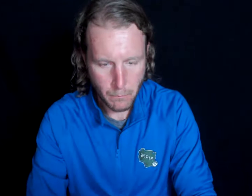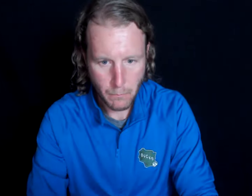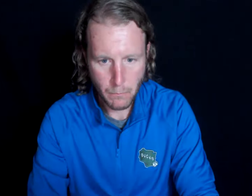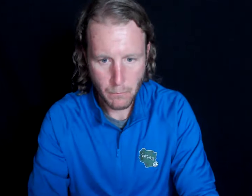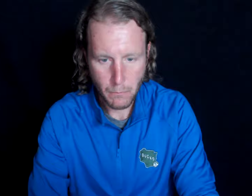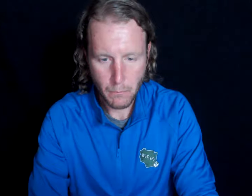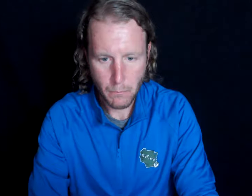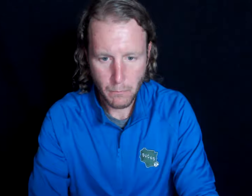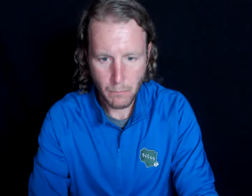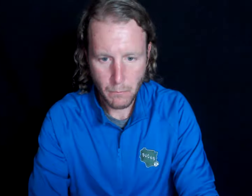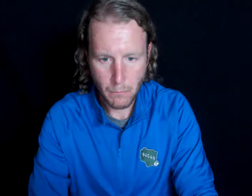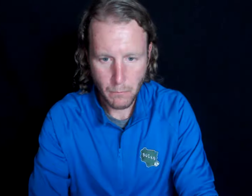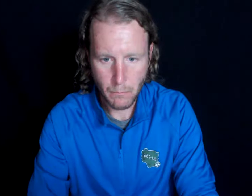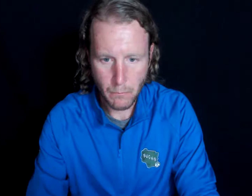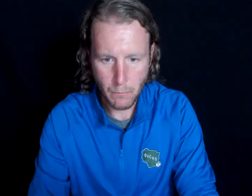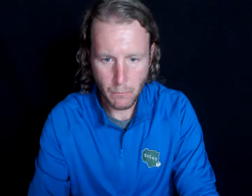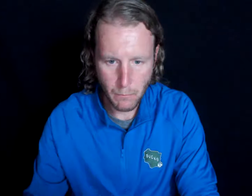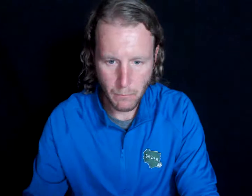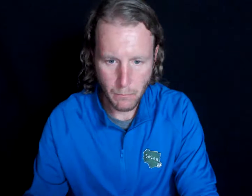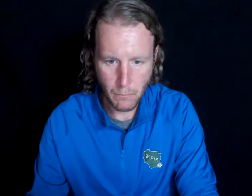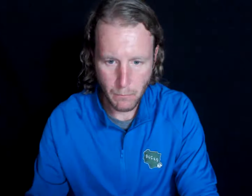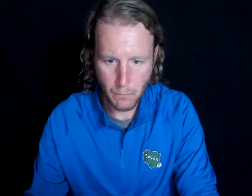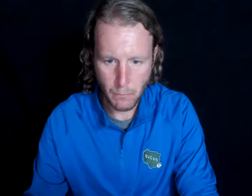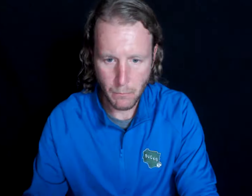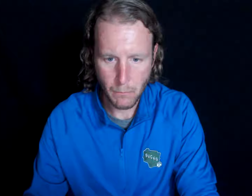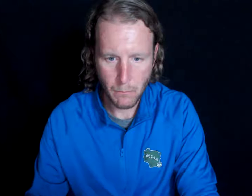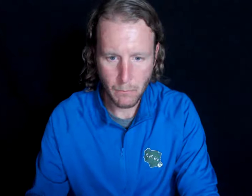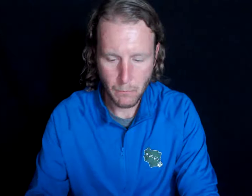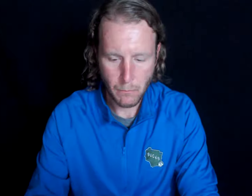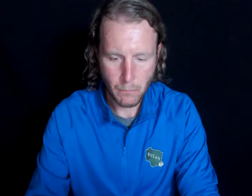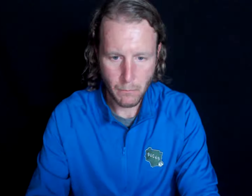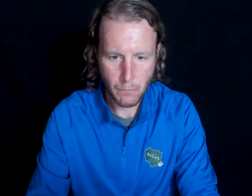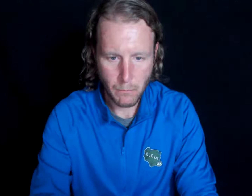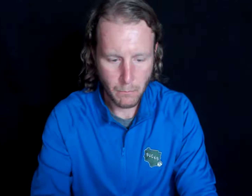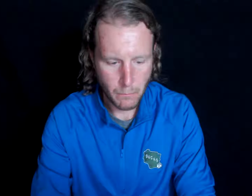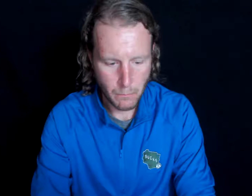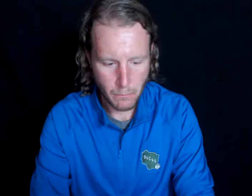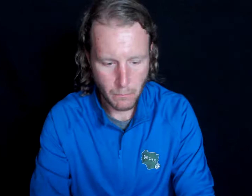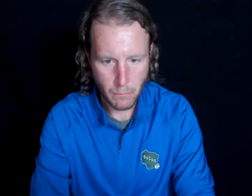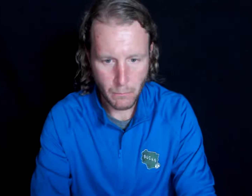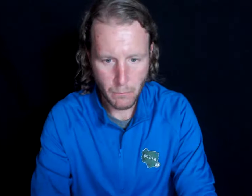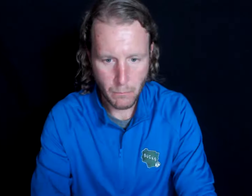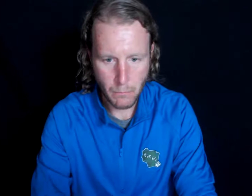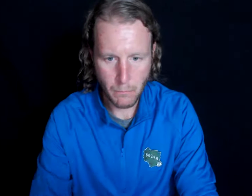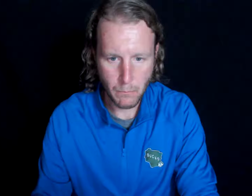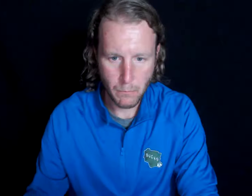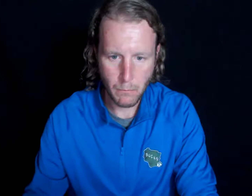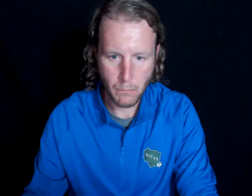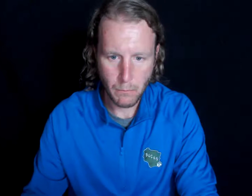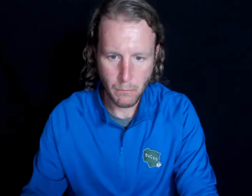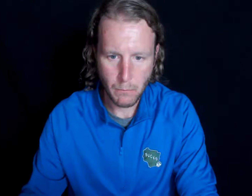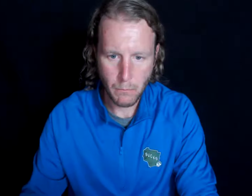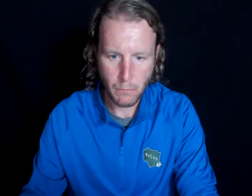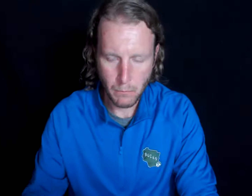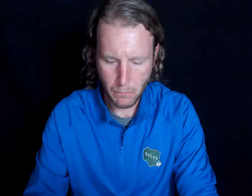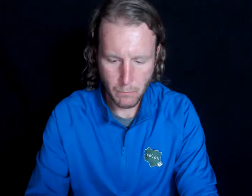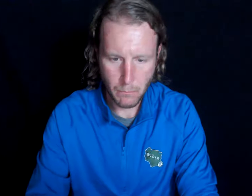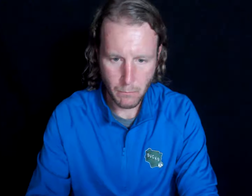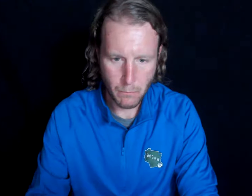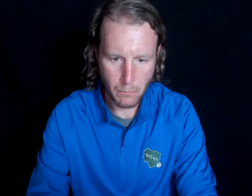everything to get clear skin. Then I found Proactive. They have 3 different systems with clinically proven ingredients and tested by dermatologists. Subscribe today